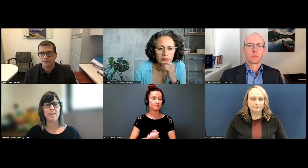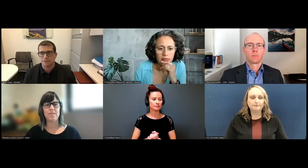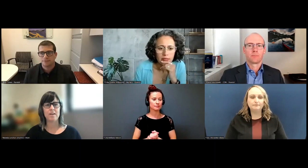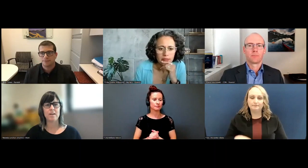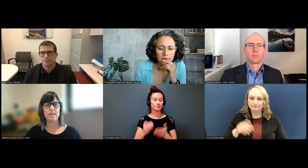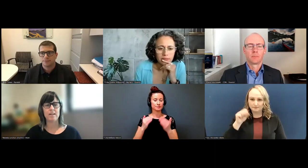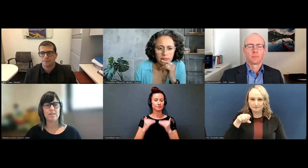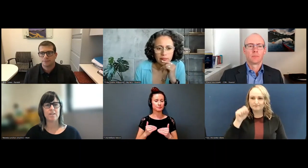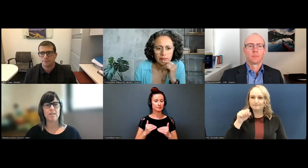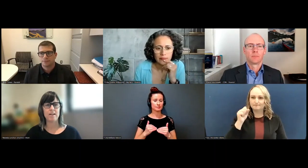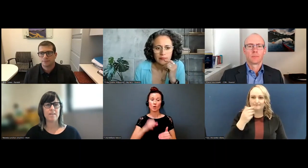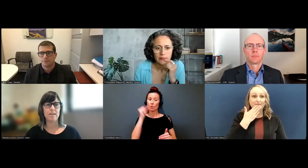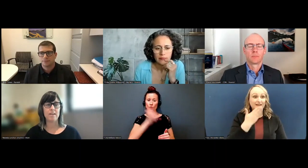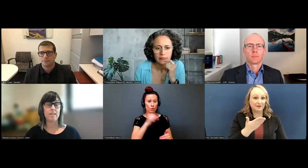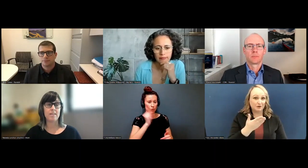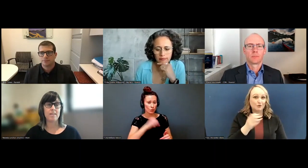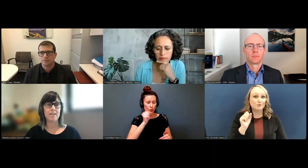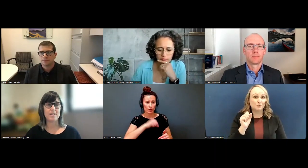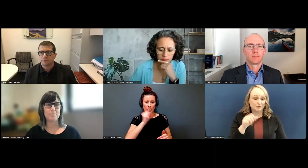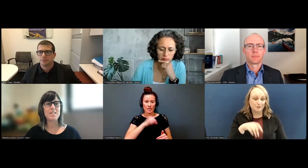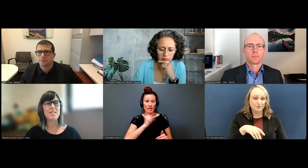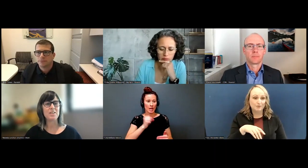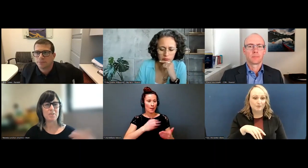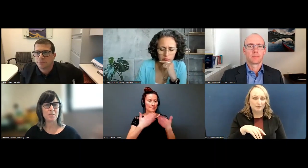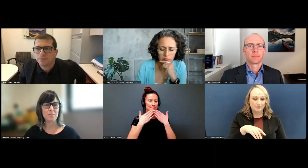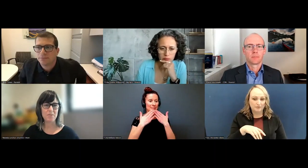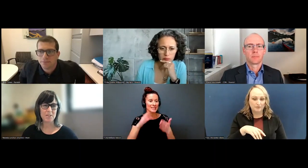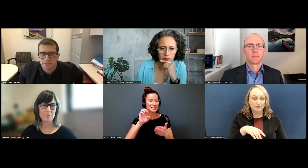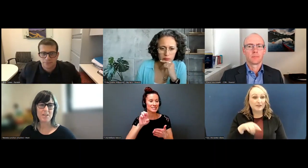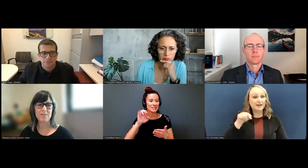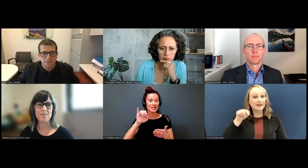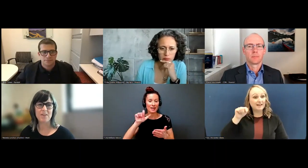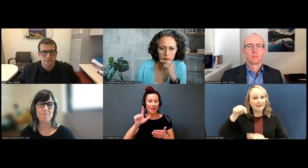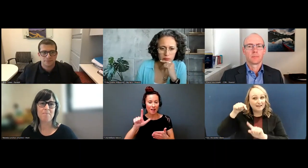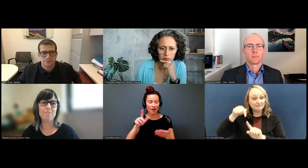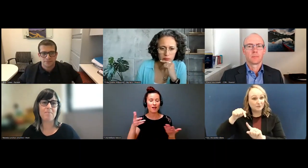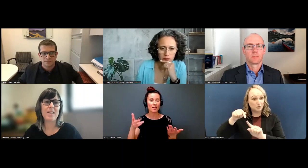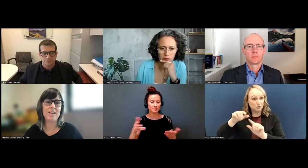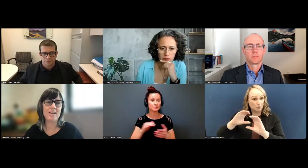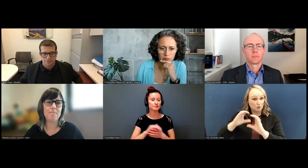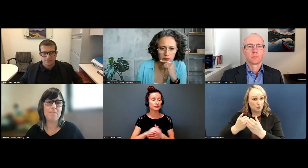Absolutely. Thank you, AL. And actually, yeah, that particular group, if you're speaking of